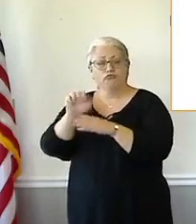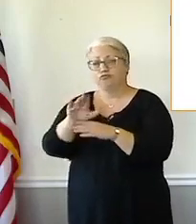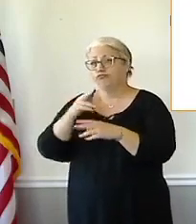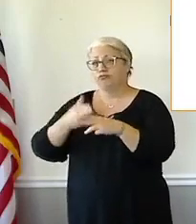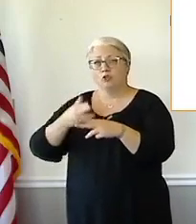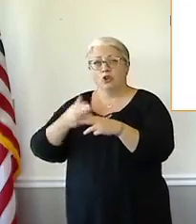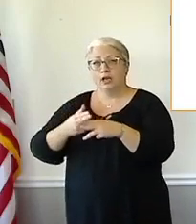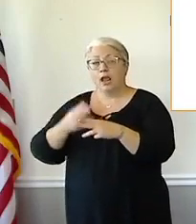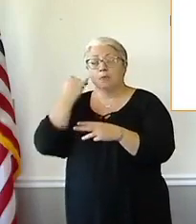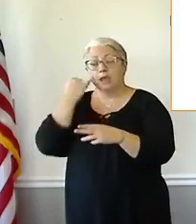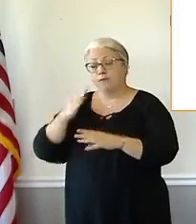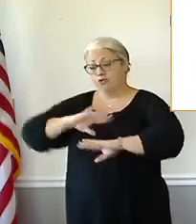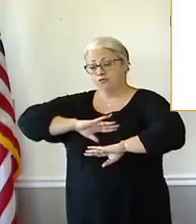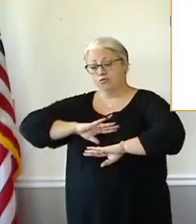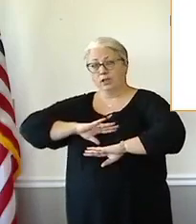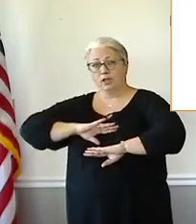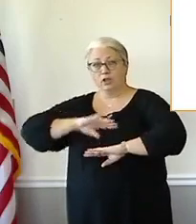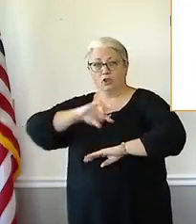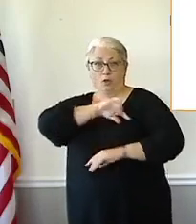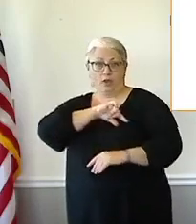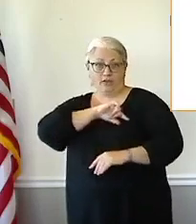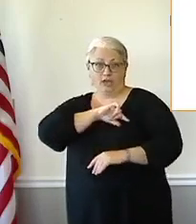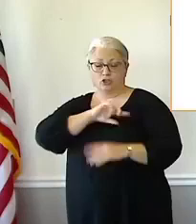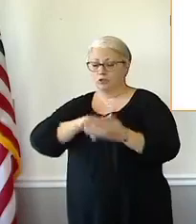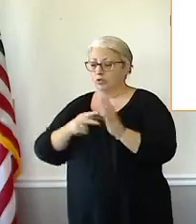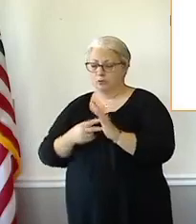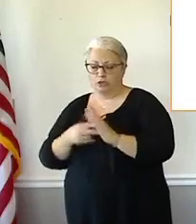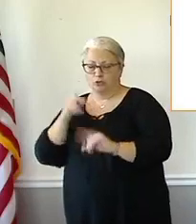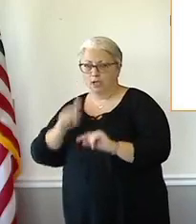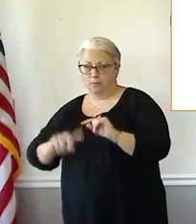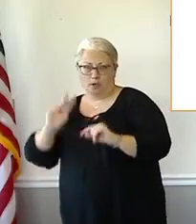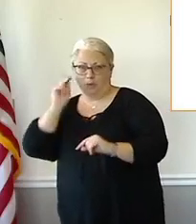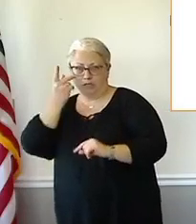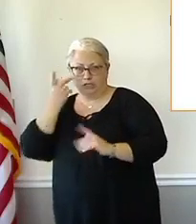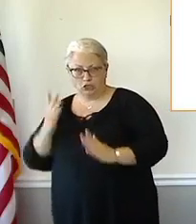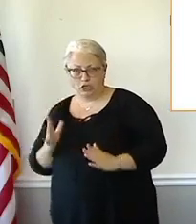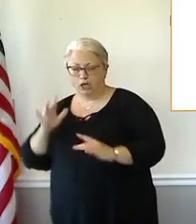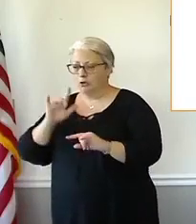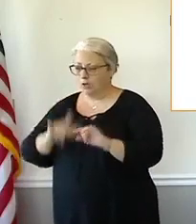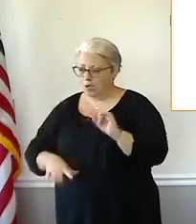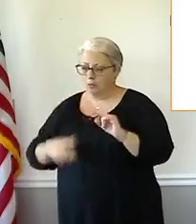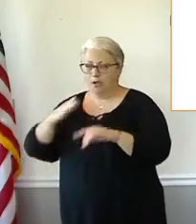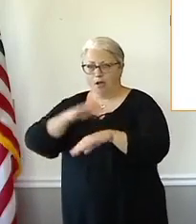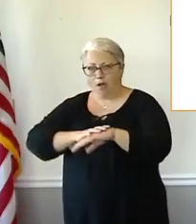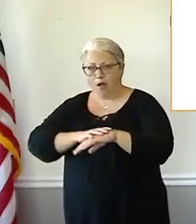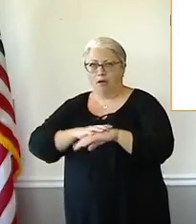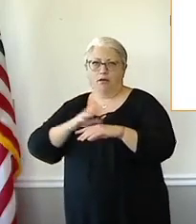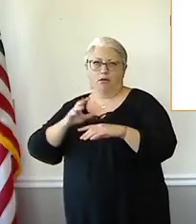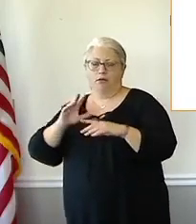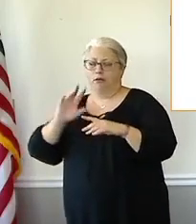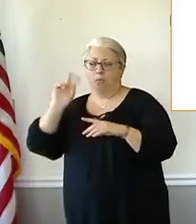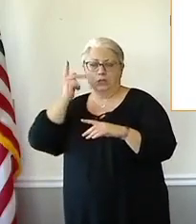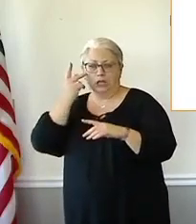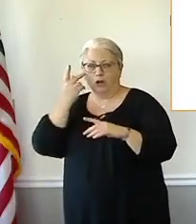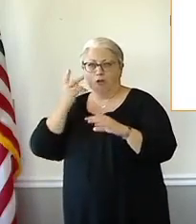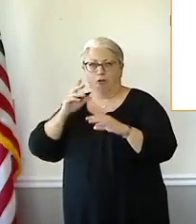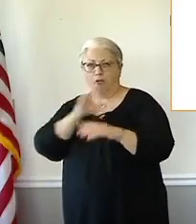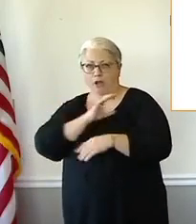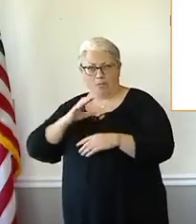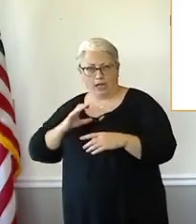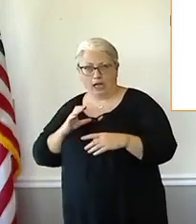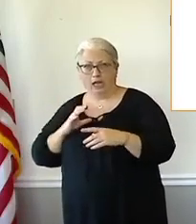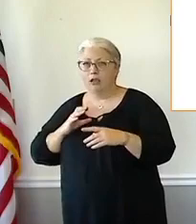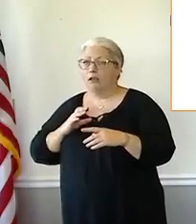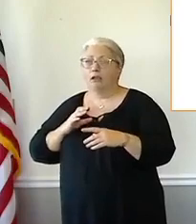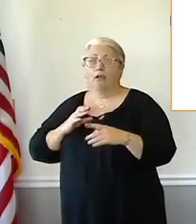basic qualifications, which is basically you can't be an elected official, you can't serve in a party on a party committee, I then submit all of those